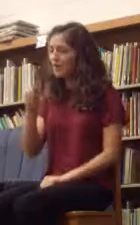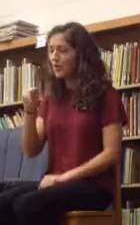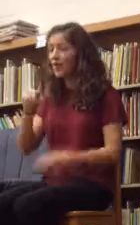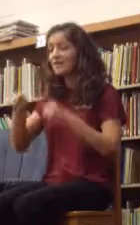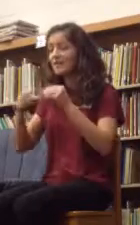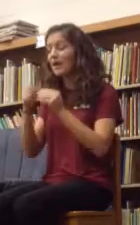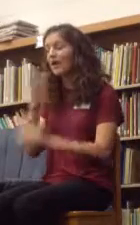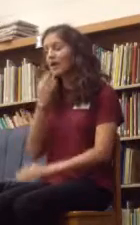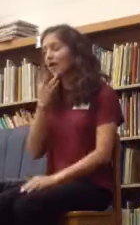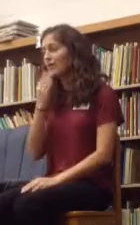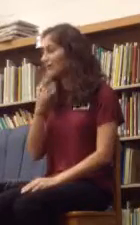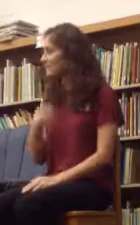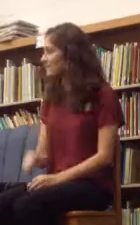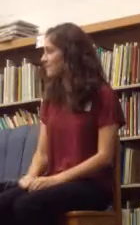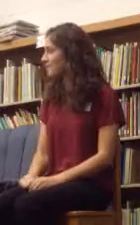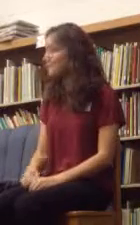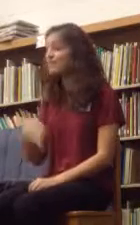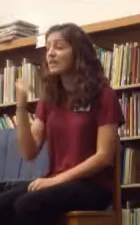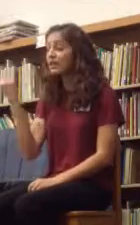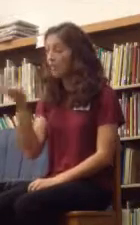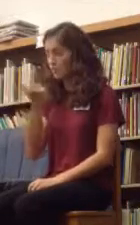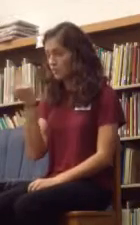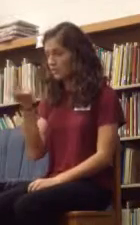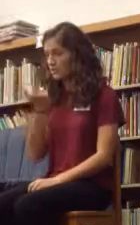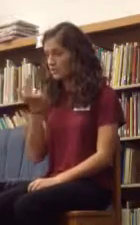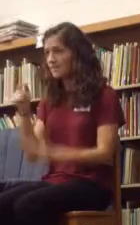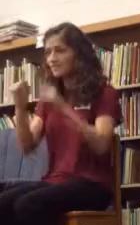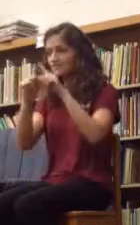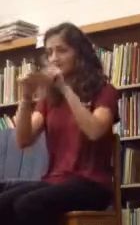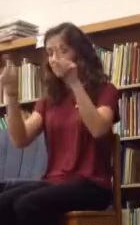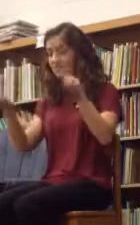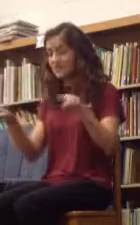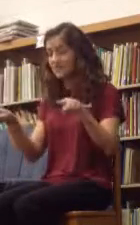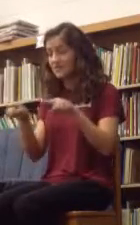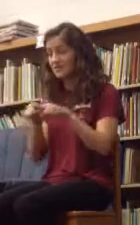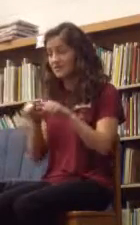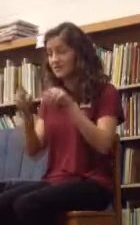On Thursday, the square was